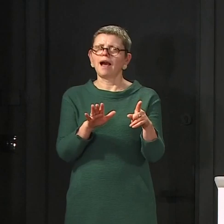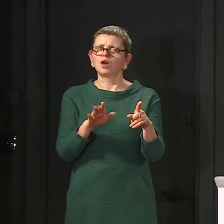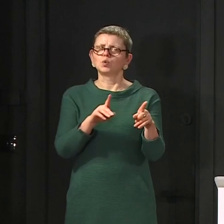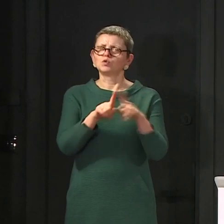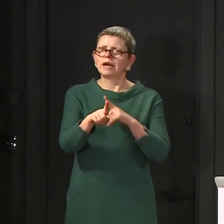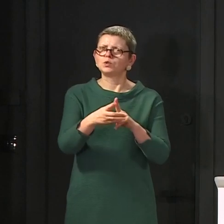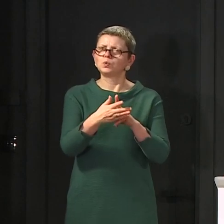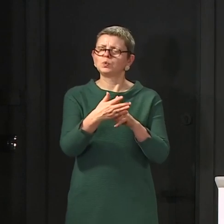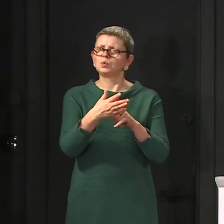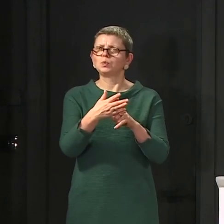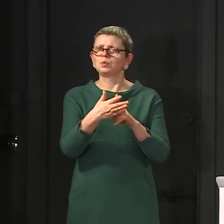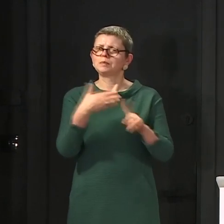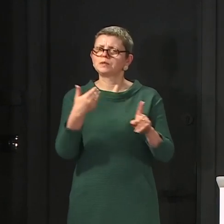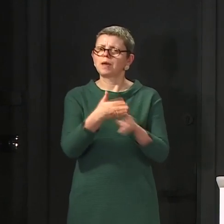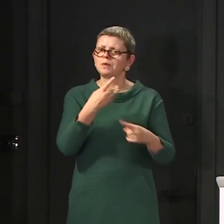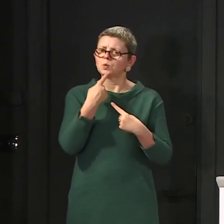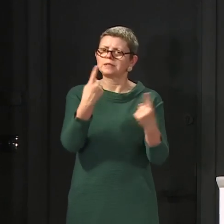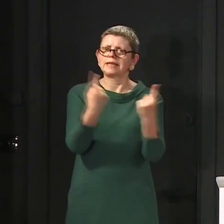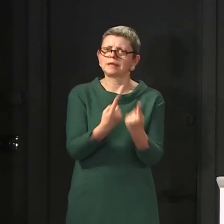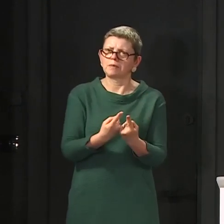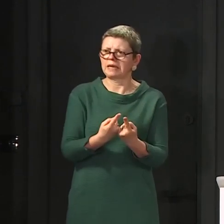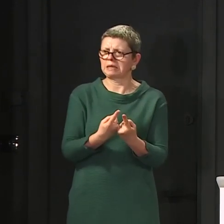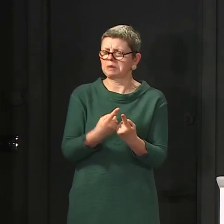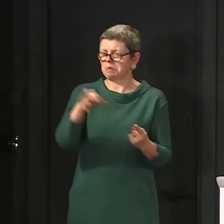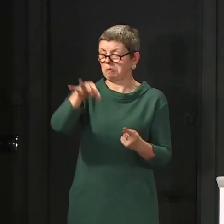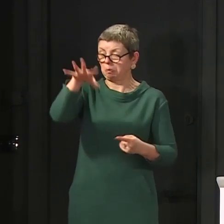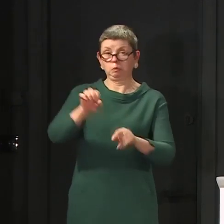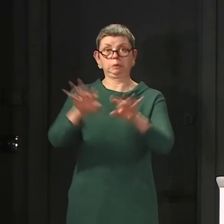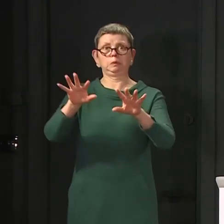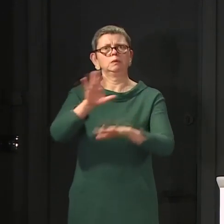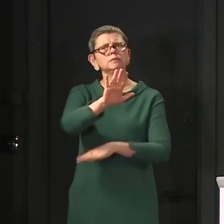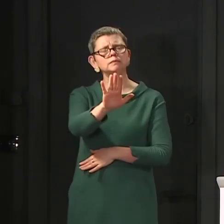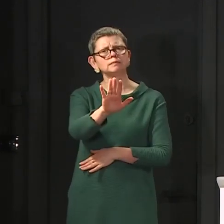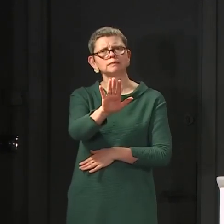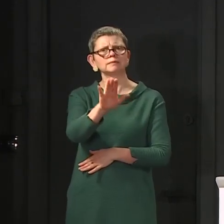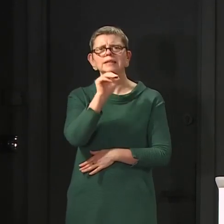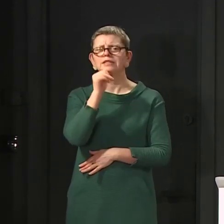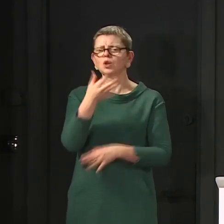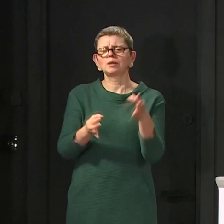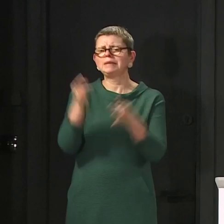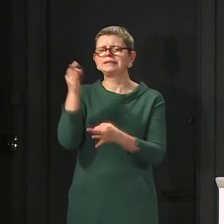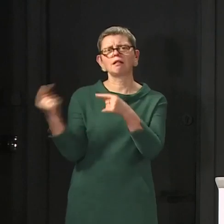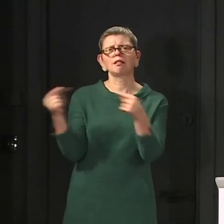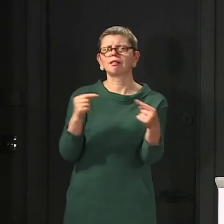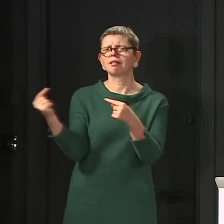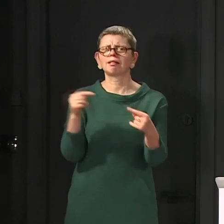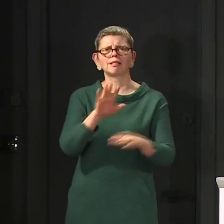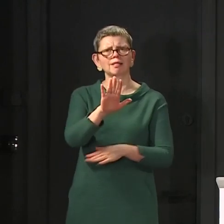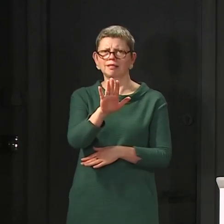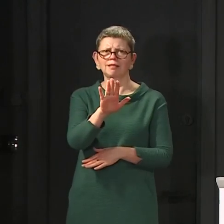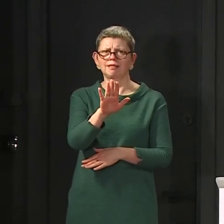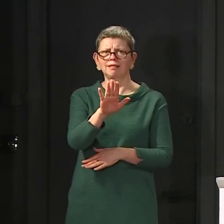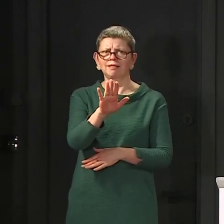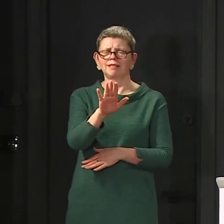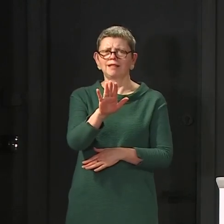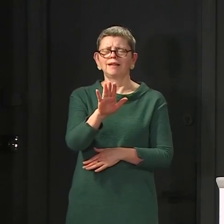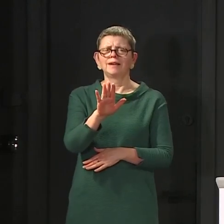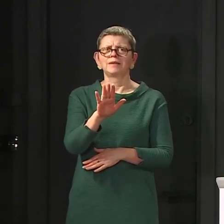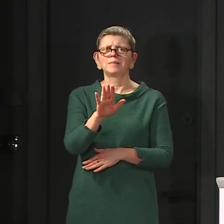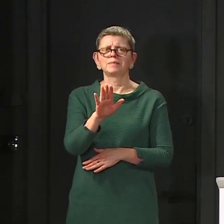I'm going to resist that temptation, because I've said all along, this is not a normal, it's not a political situation at all. So, you know, the kind